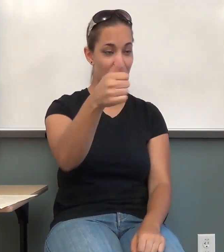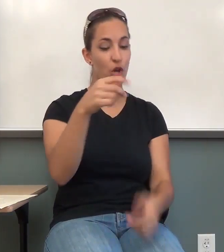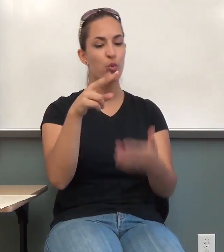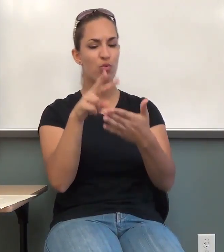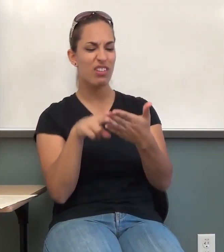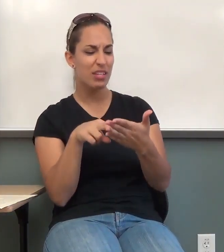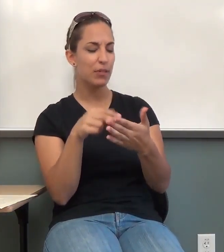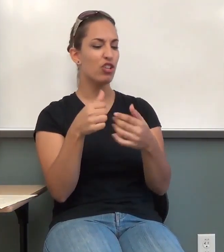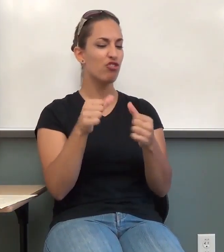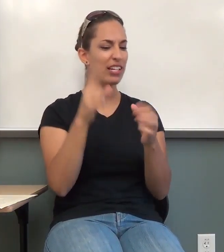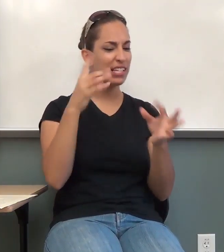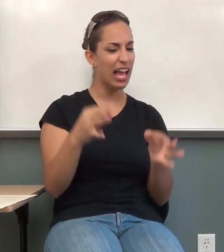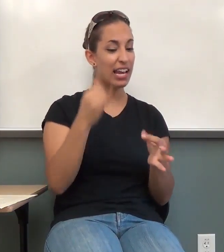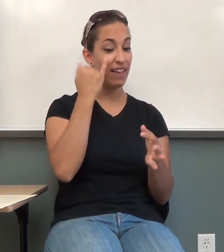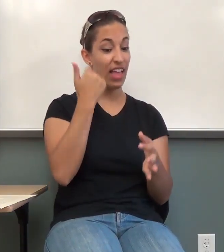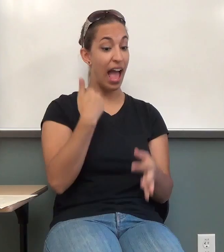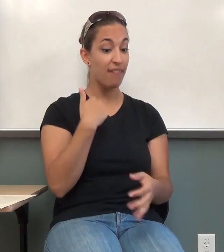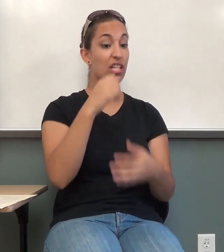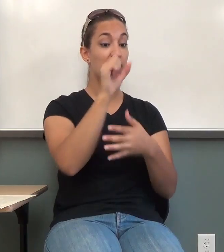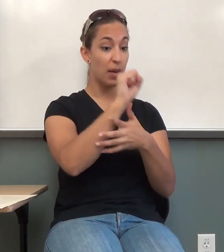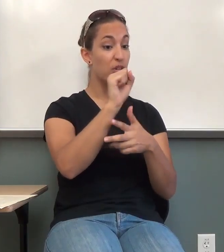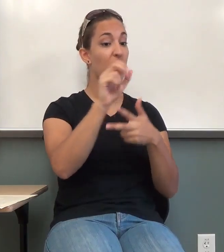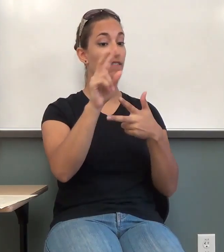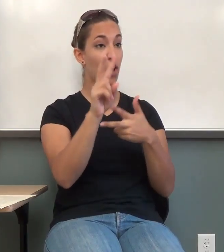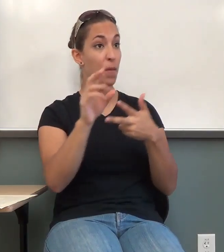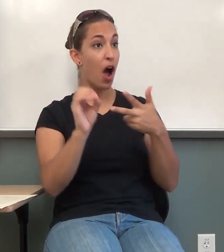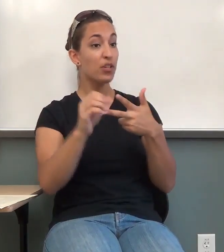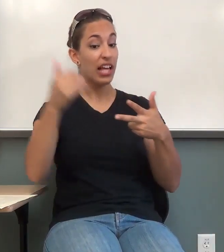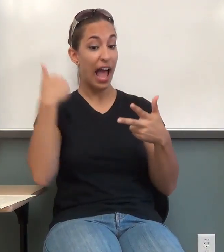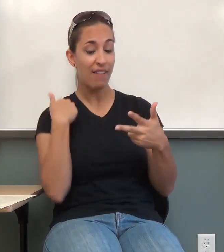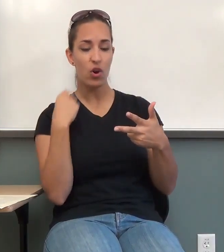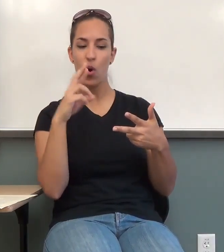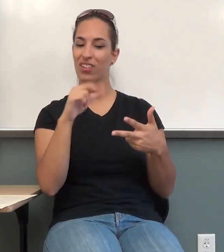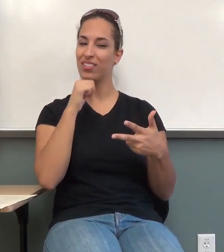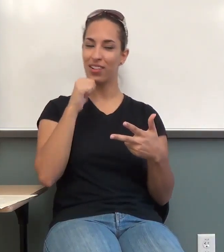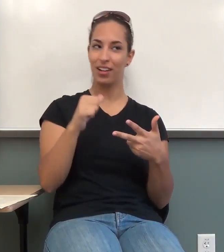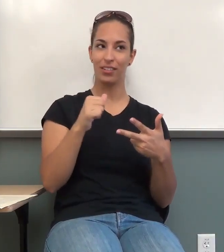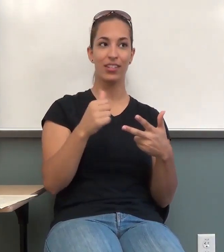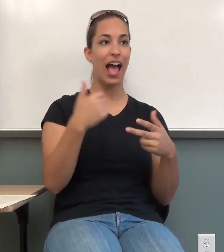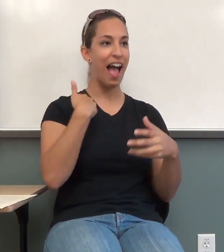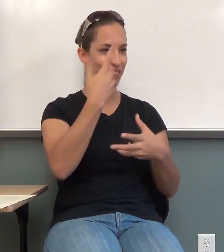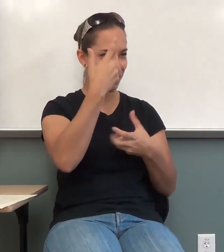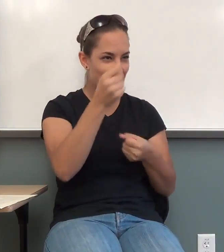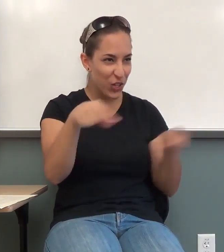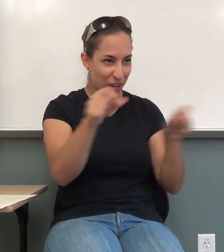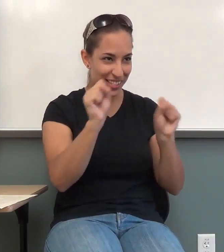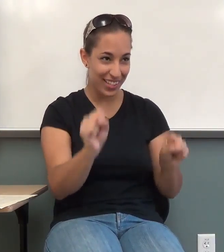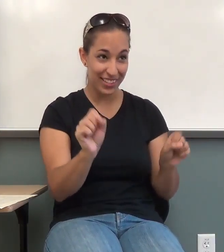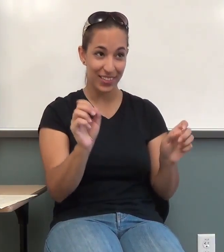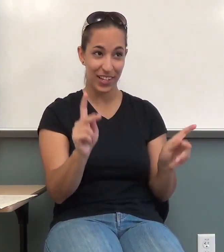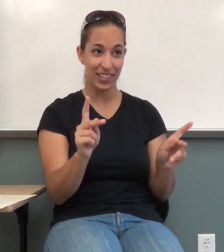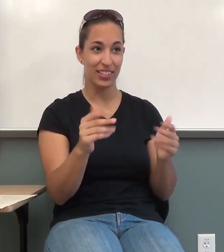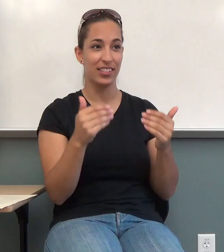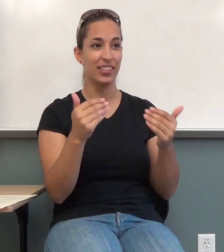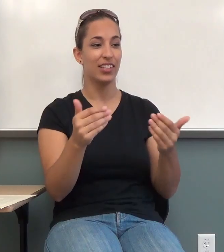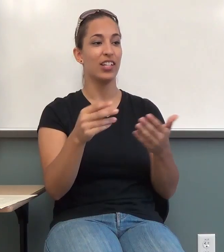and an object, all on your own. I have faith in you. So do them quickly. Read the sentence, write C if